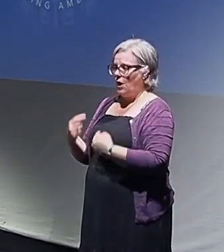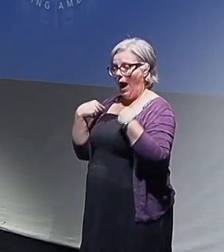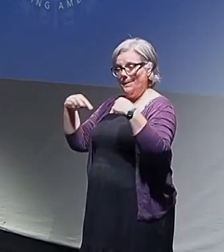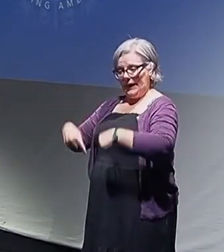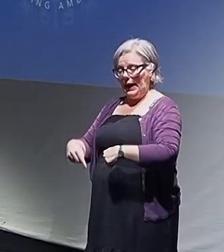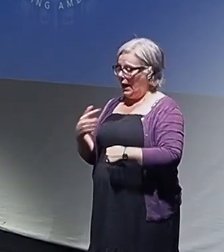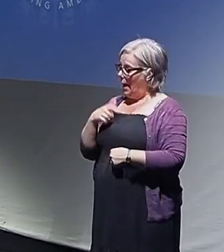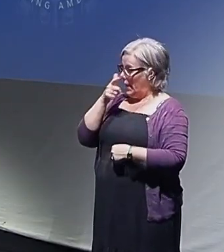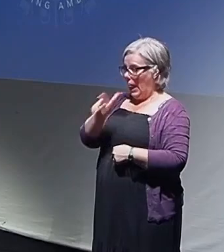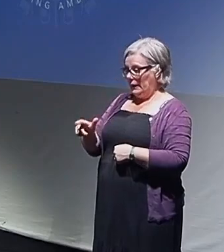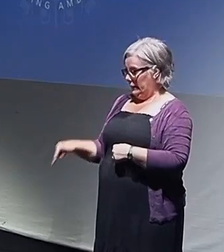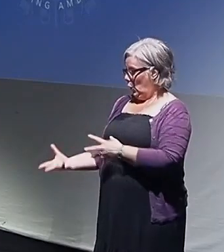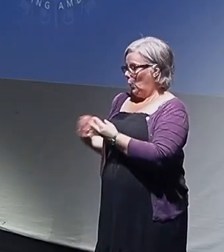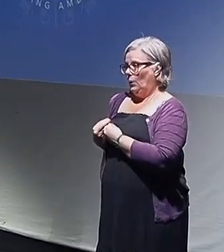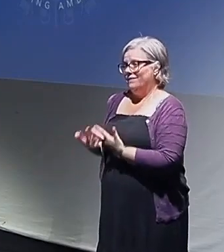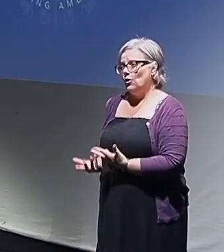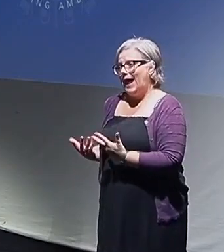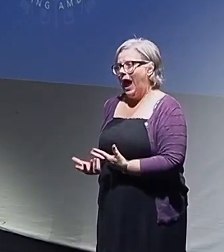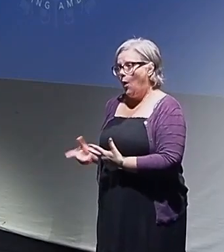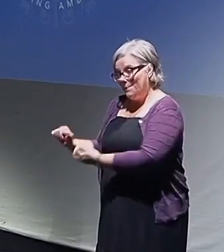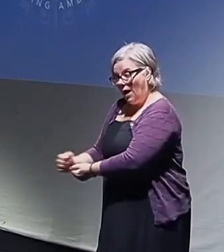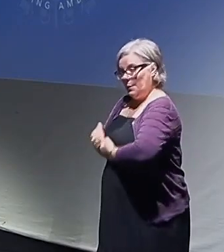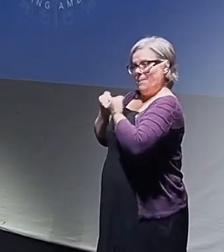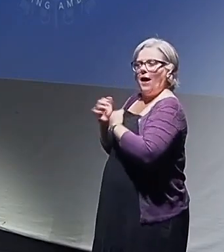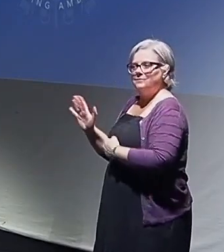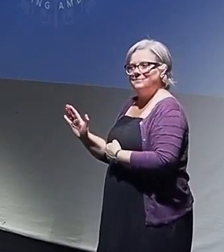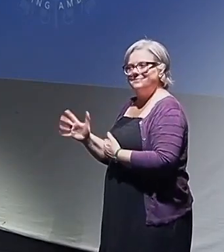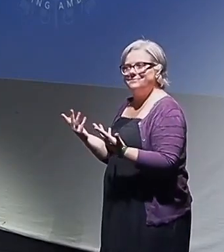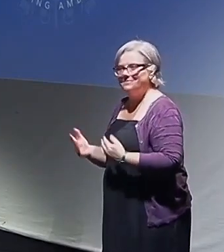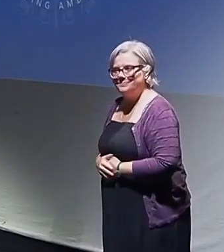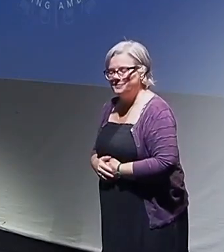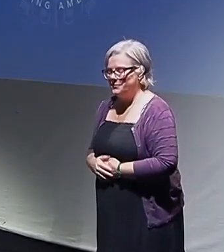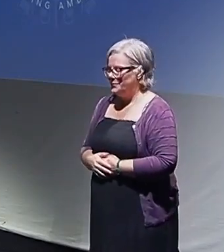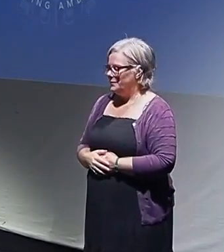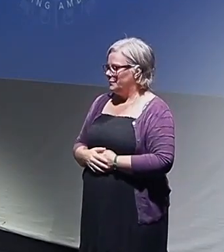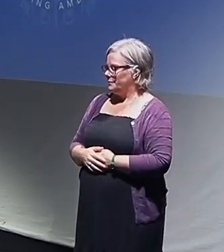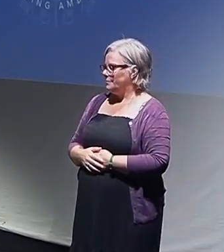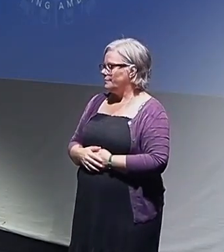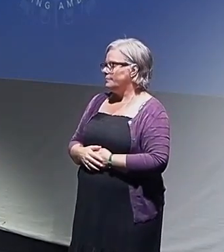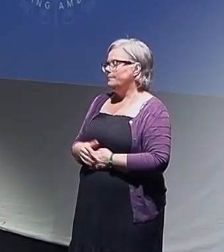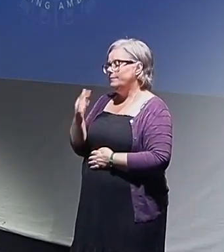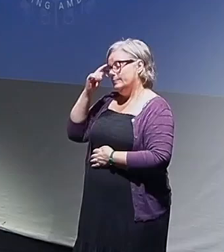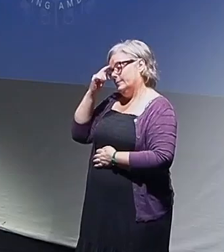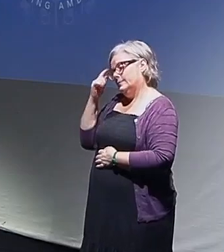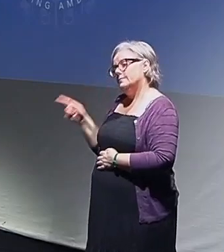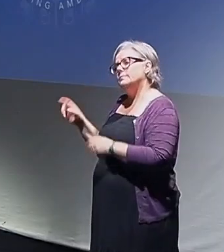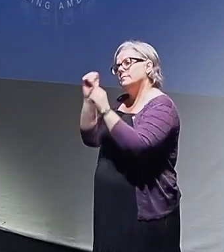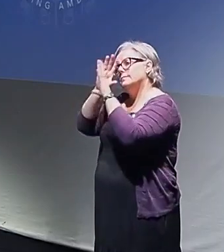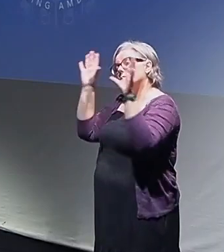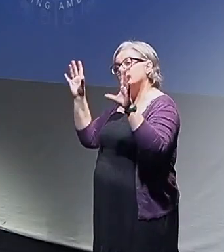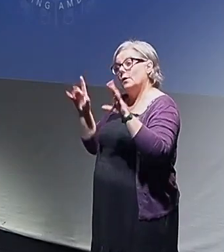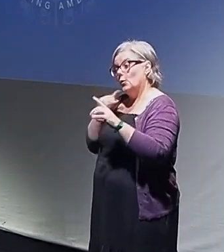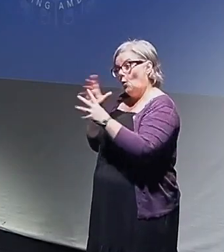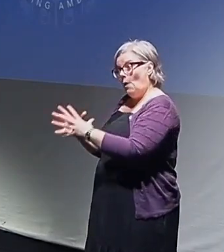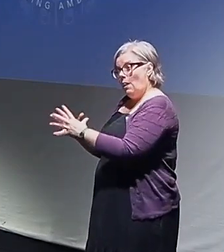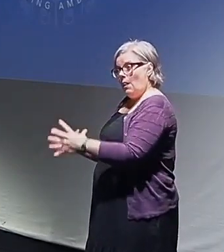of being able to be with it right now, but it doesn't really belong to me. And do you envisage kind of, just growing your collection?